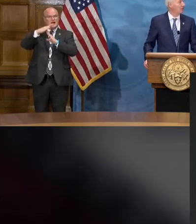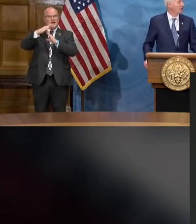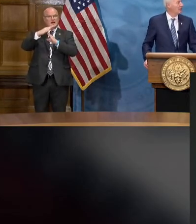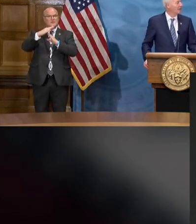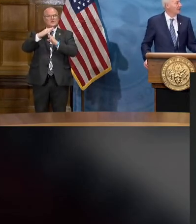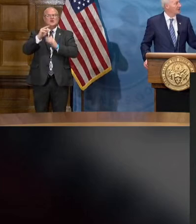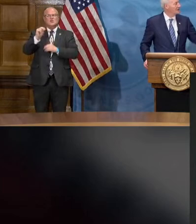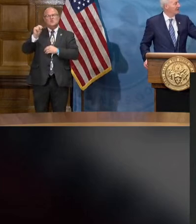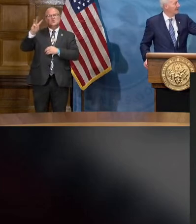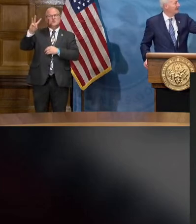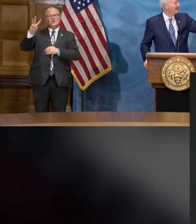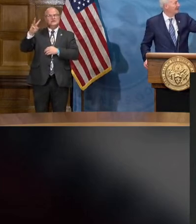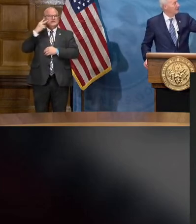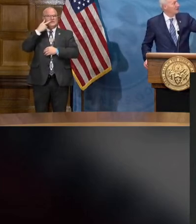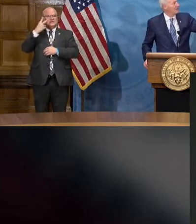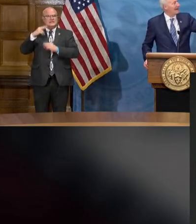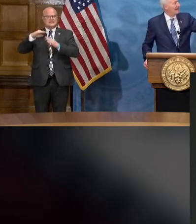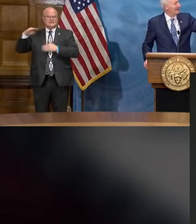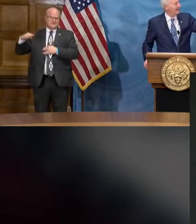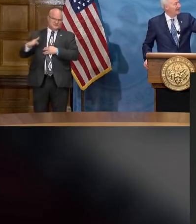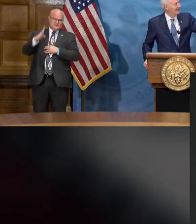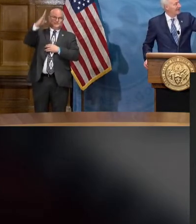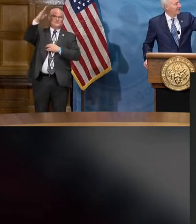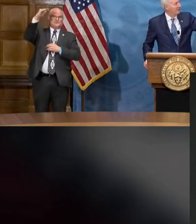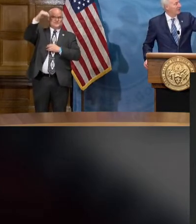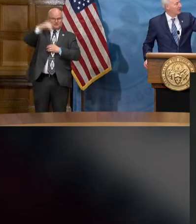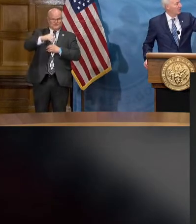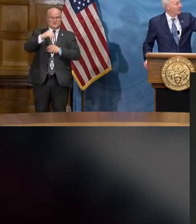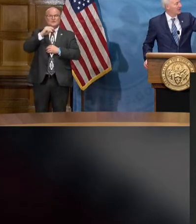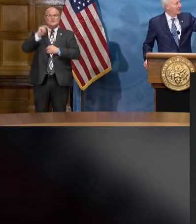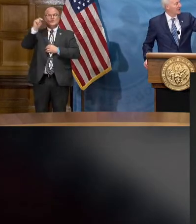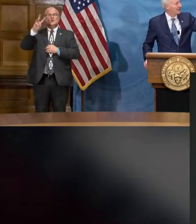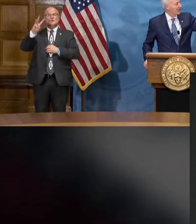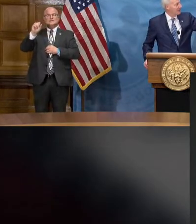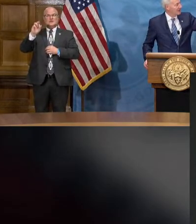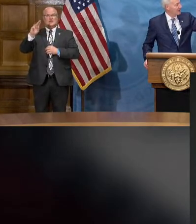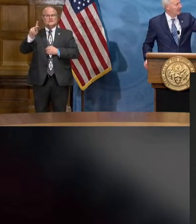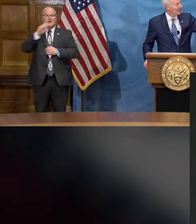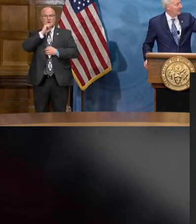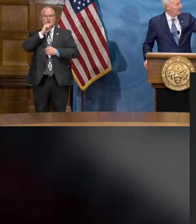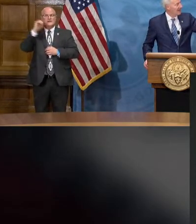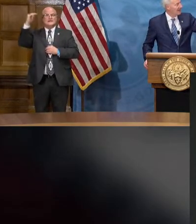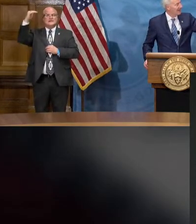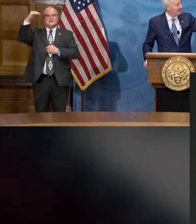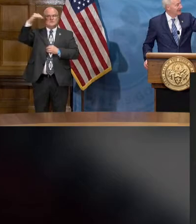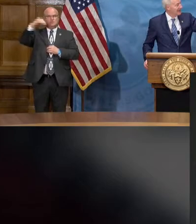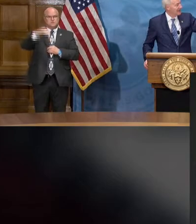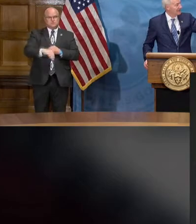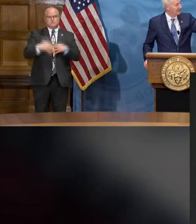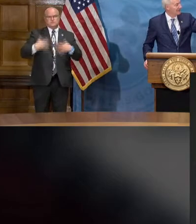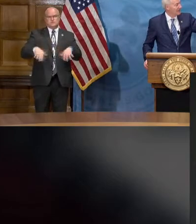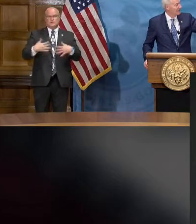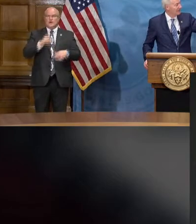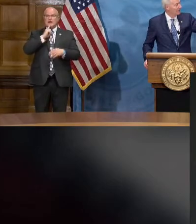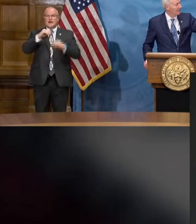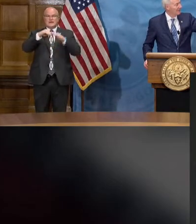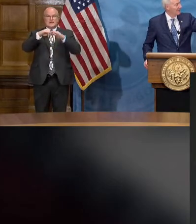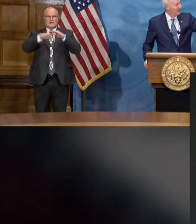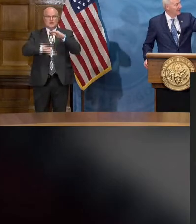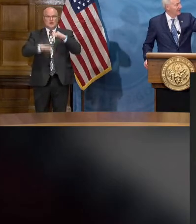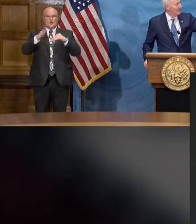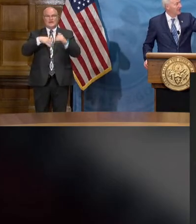is Northwest, you see that huge spike for Northwest Arkansas that has come down dramatically, and it's actually come down